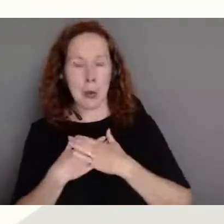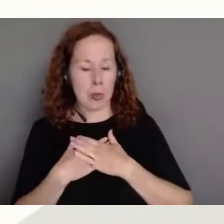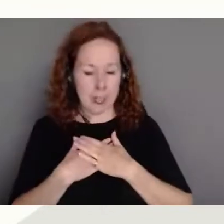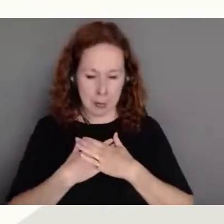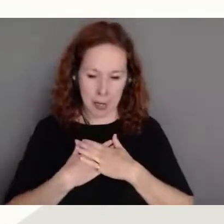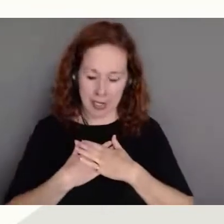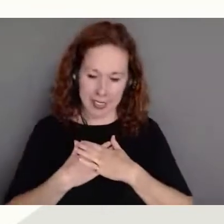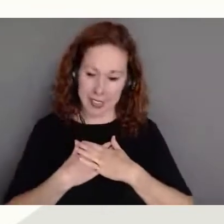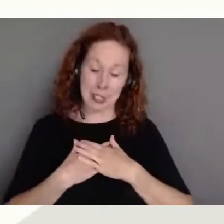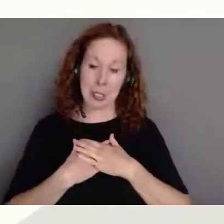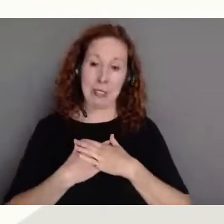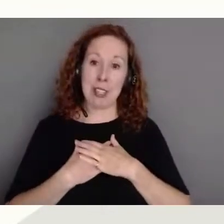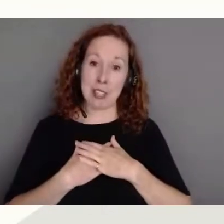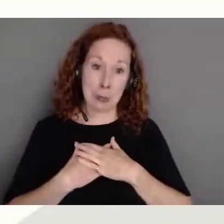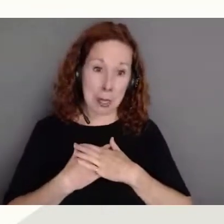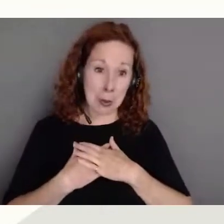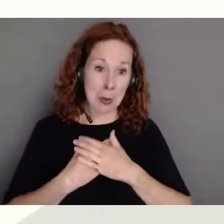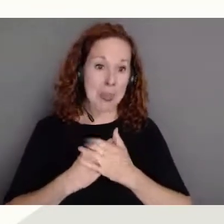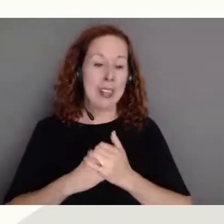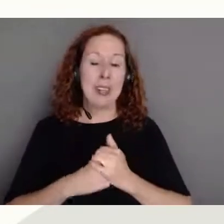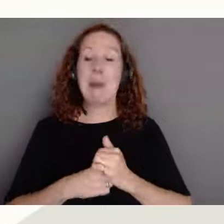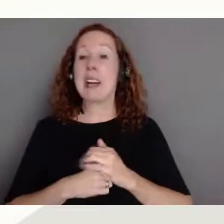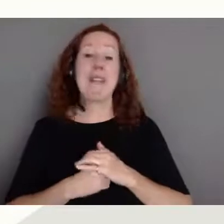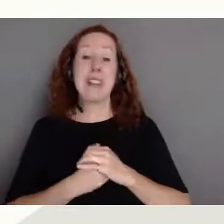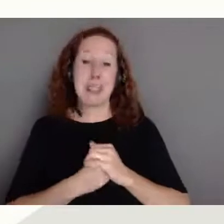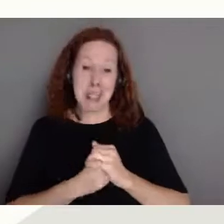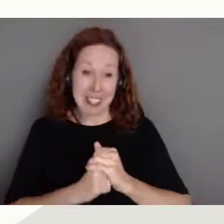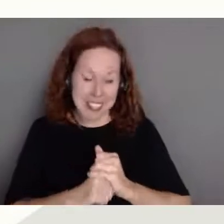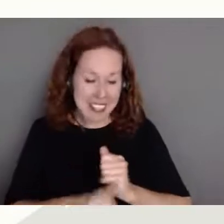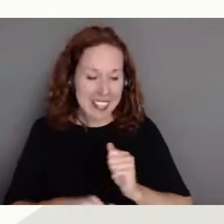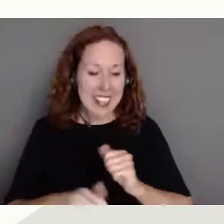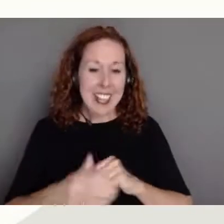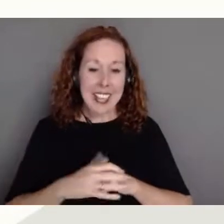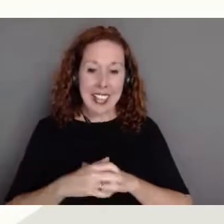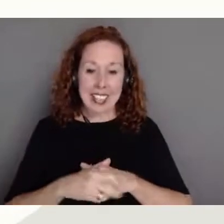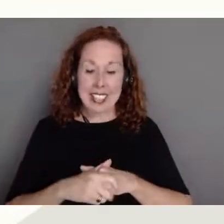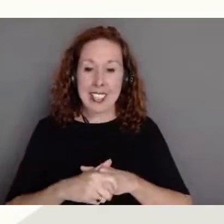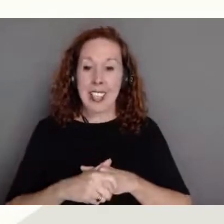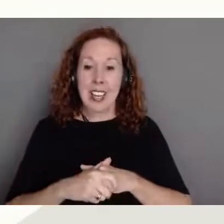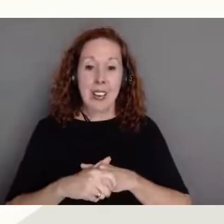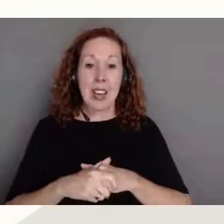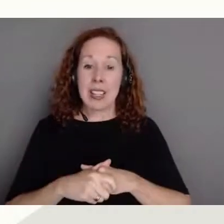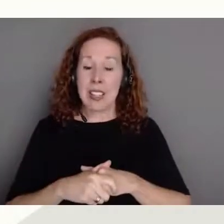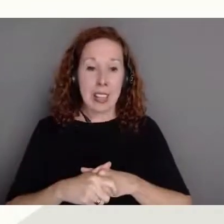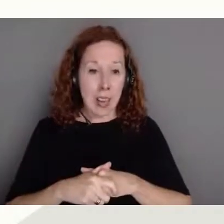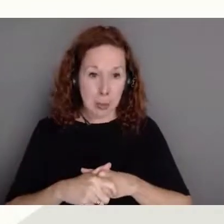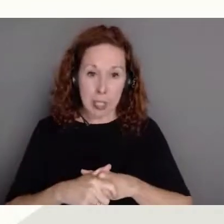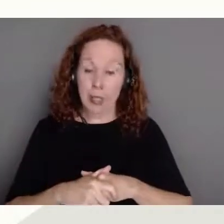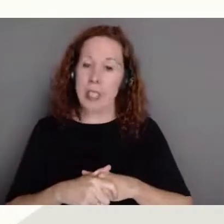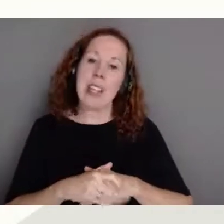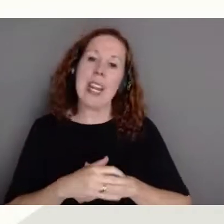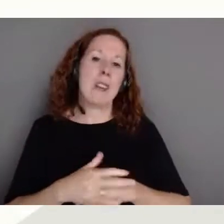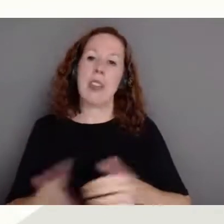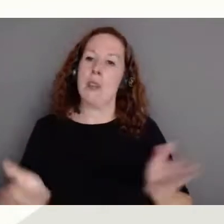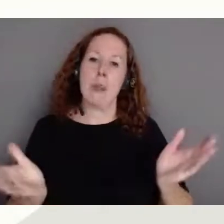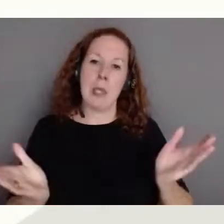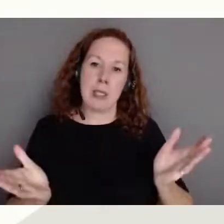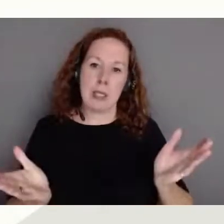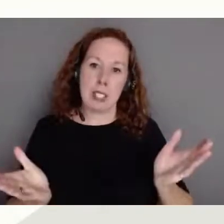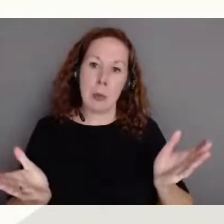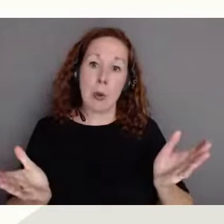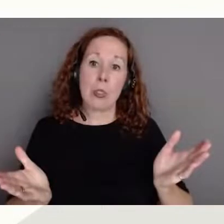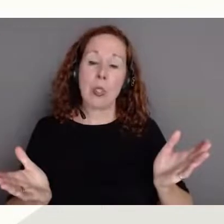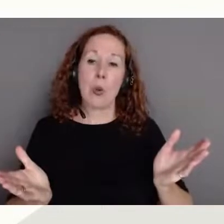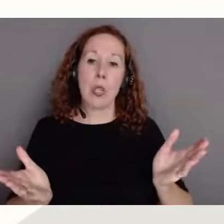my goal, because I'm not going to Vision. achieve this on my own. My Yeah. vision Yeah. is that absolutely that everything would